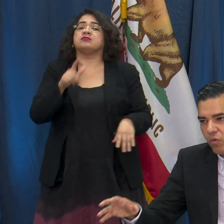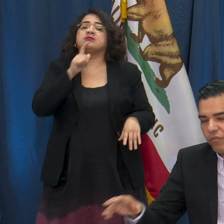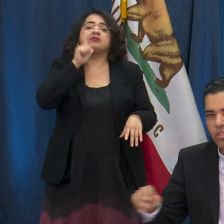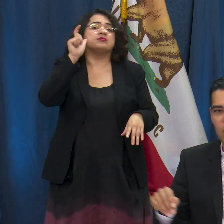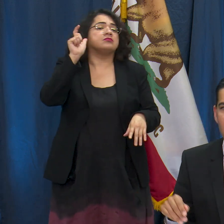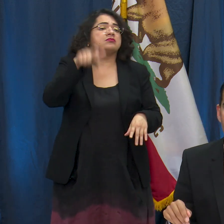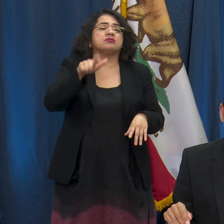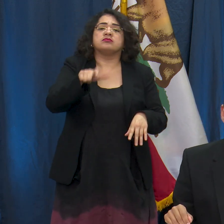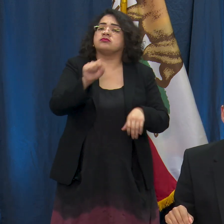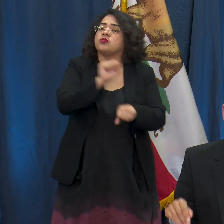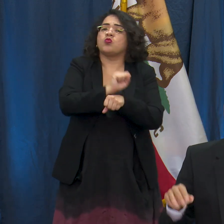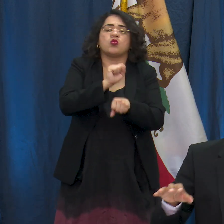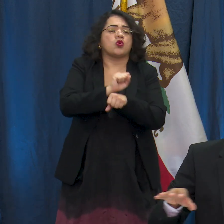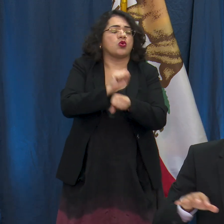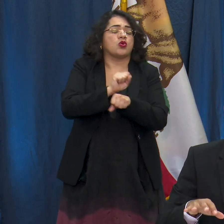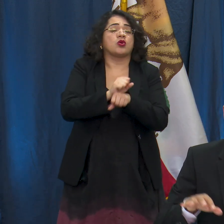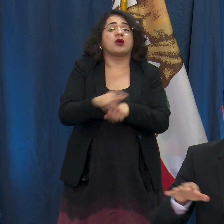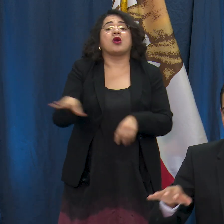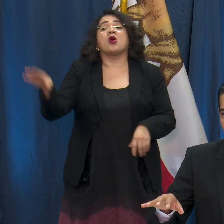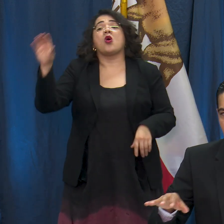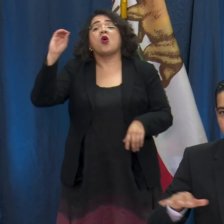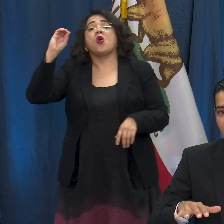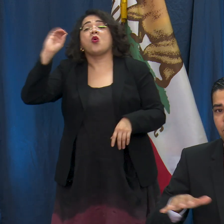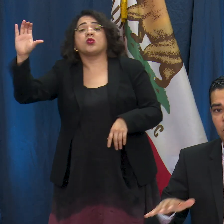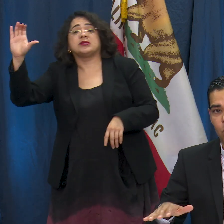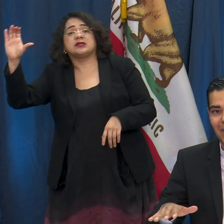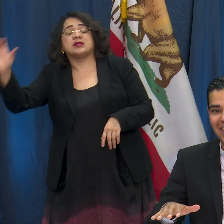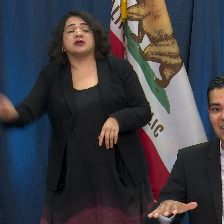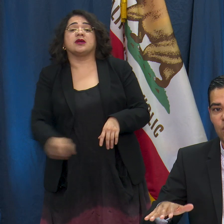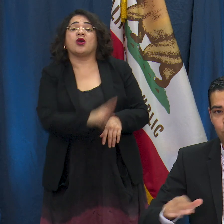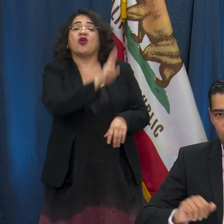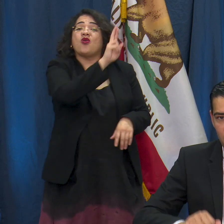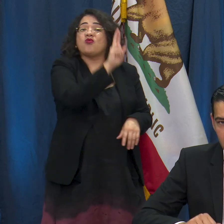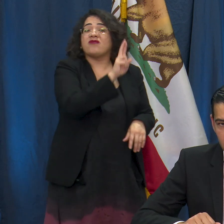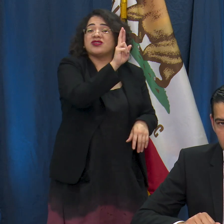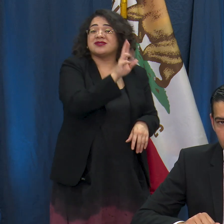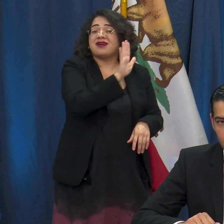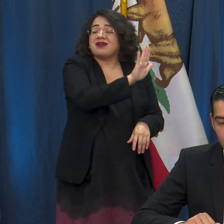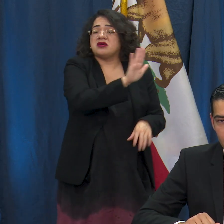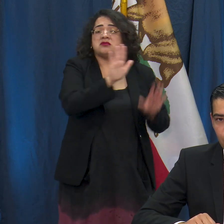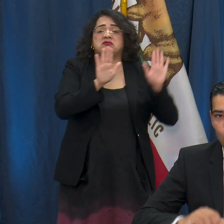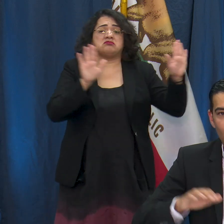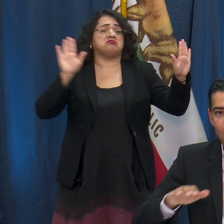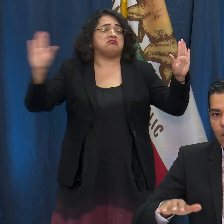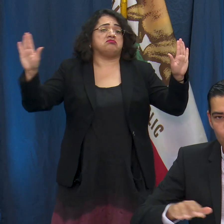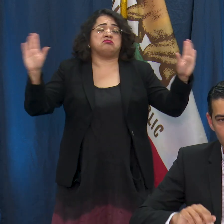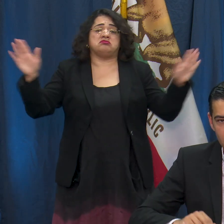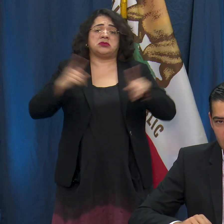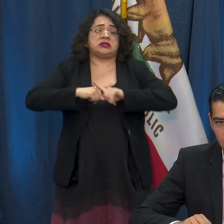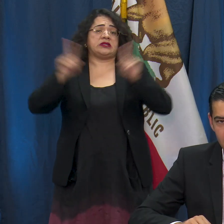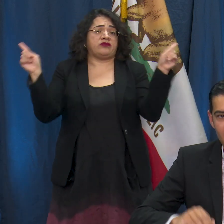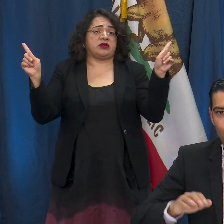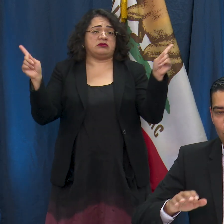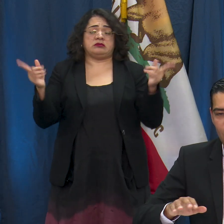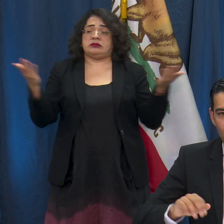or Riverside County or other folks or other places might be doing different things, but we're not Orange County and we're not